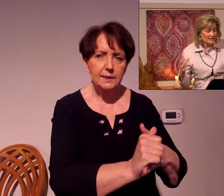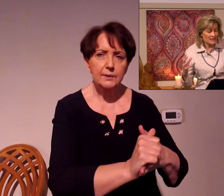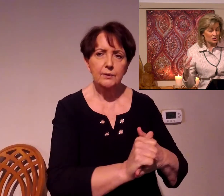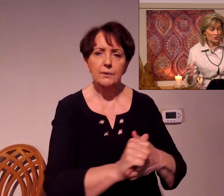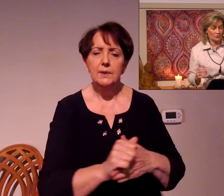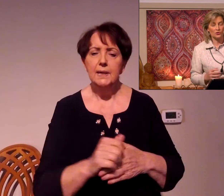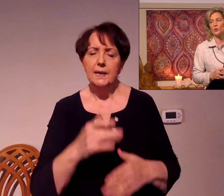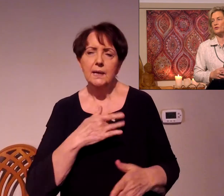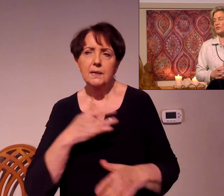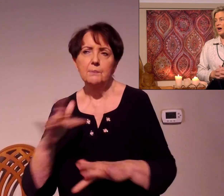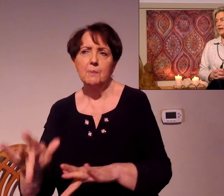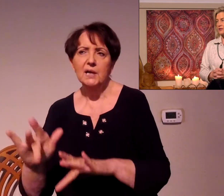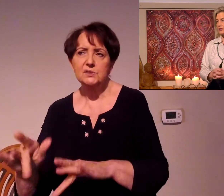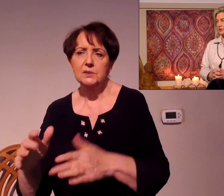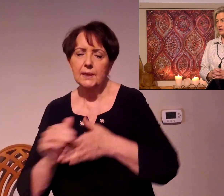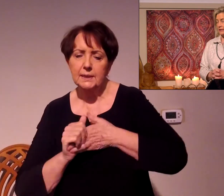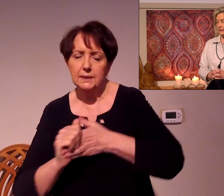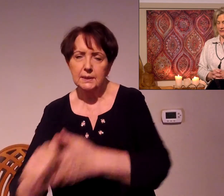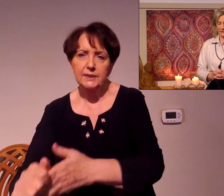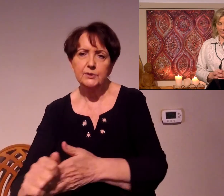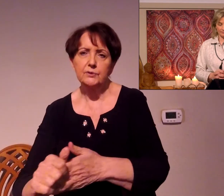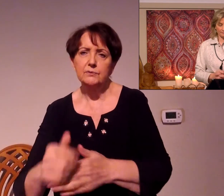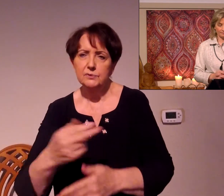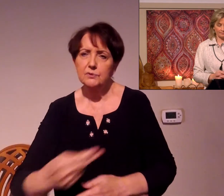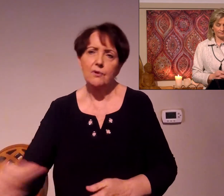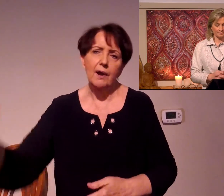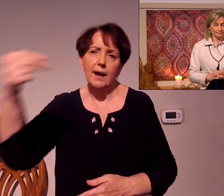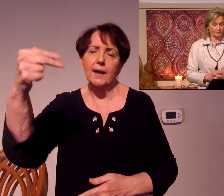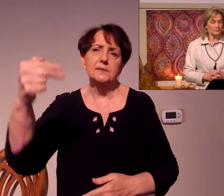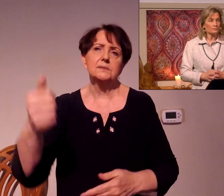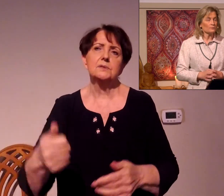compassionately lead you towards the highest good.